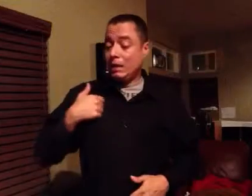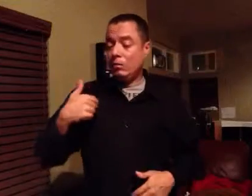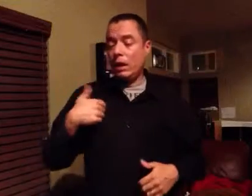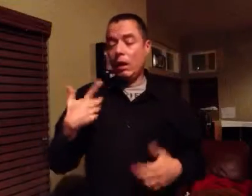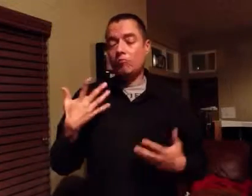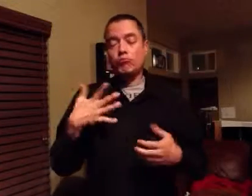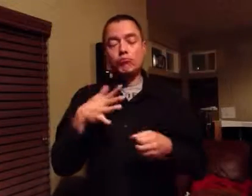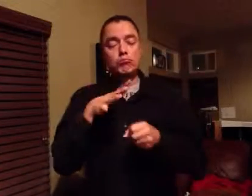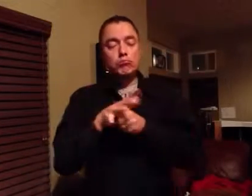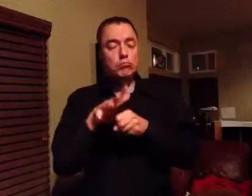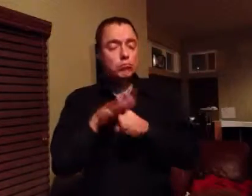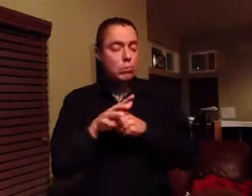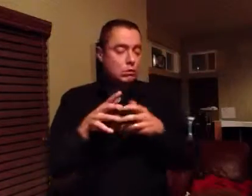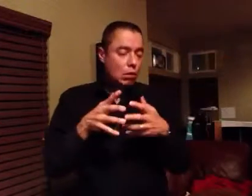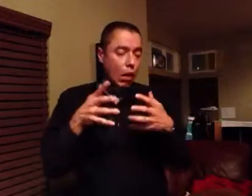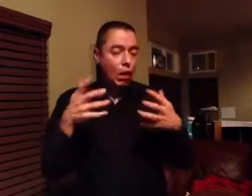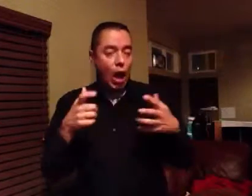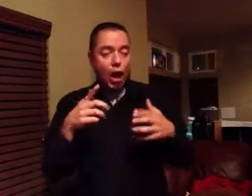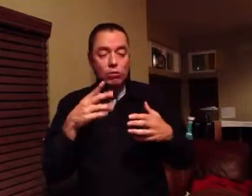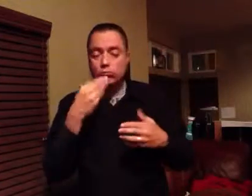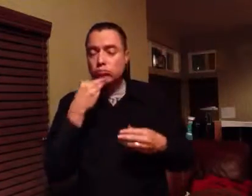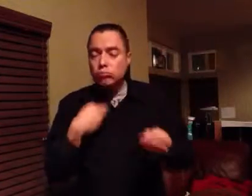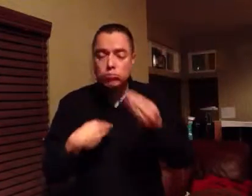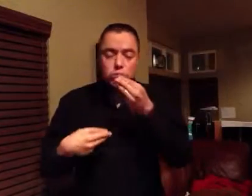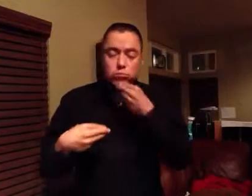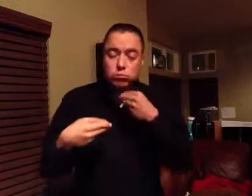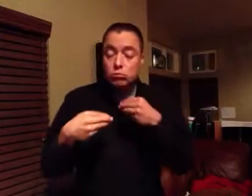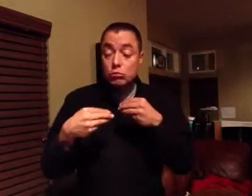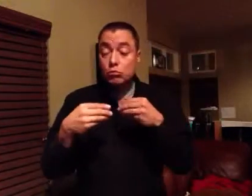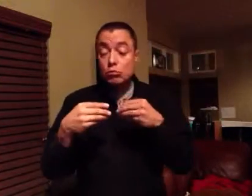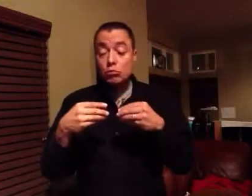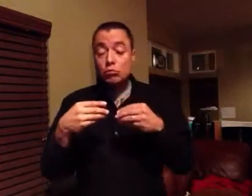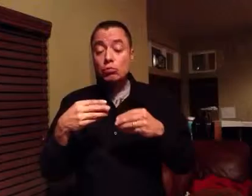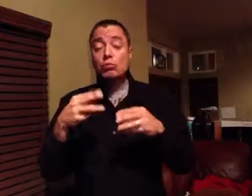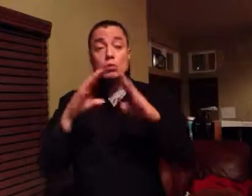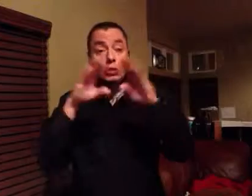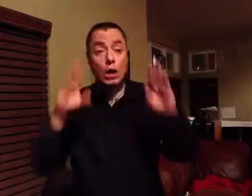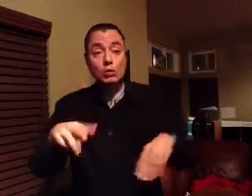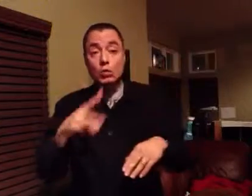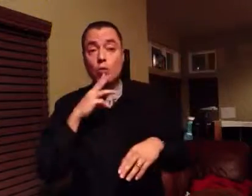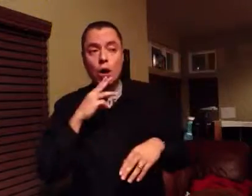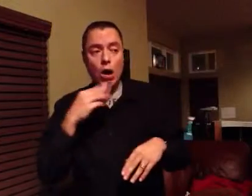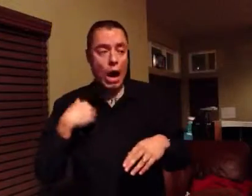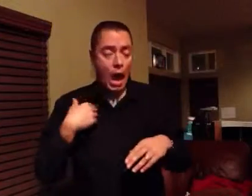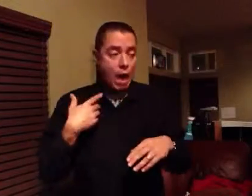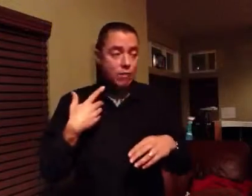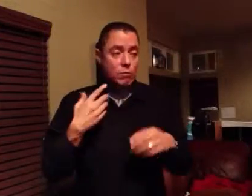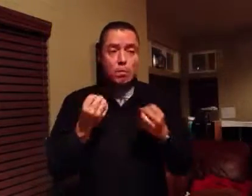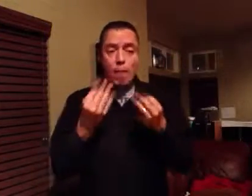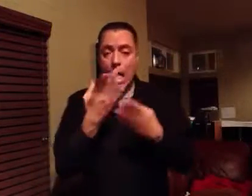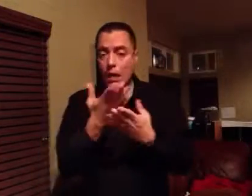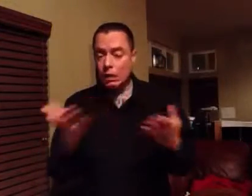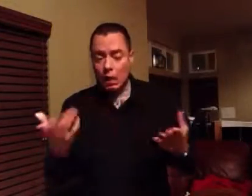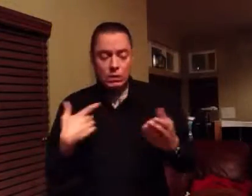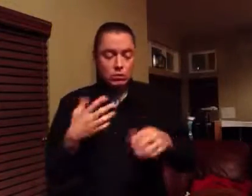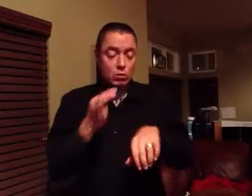food, water and shelter. We have a lot of bicycles, computers and television and such. The list could go on for two days.